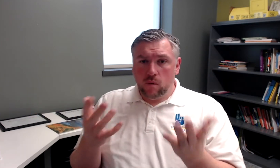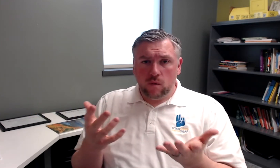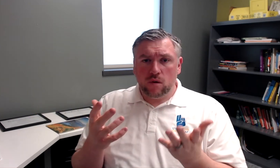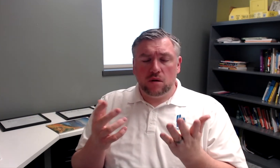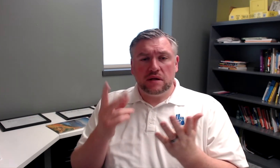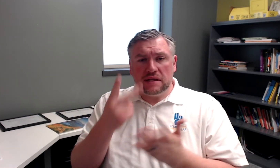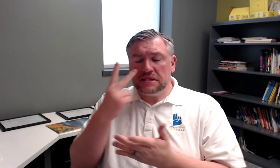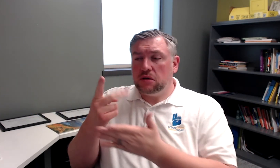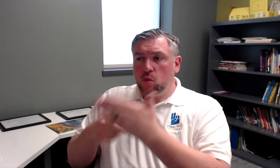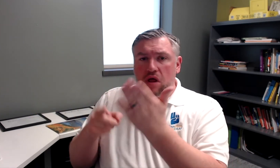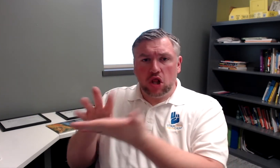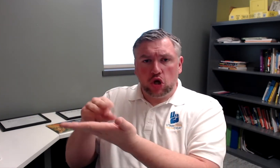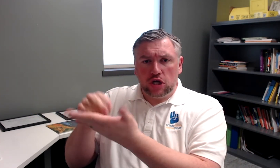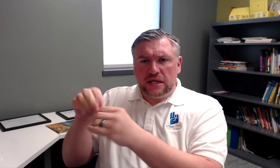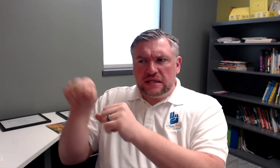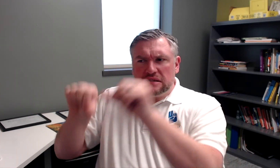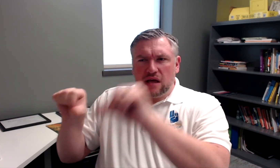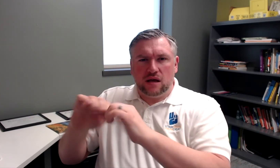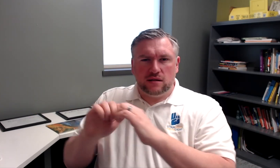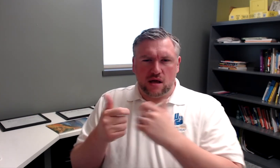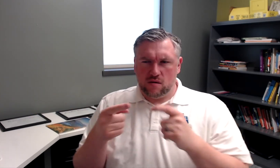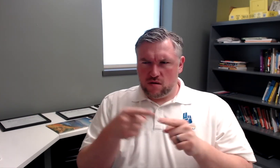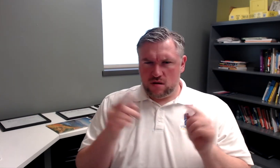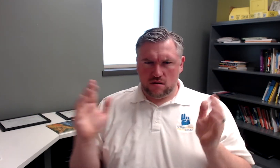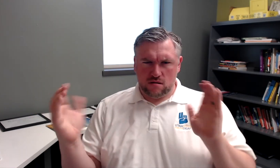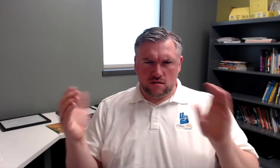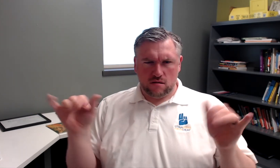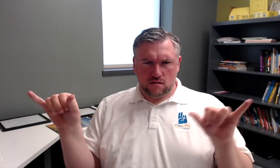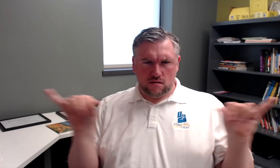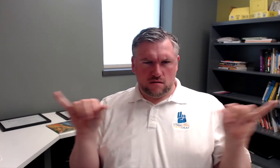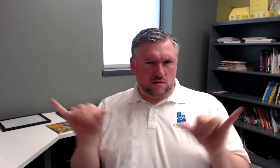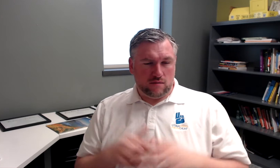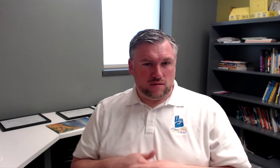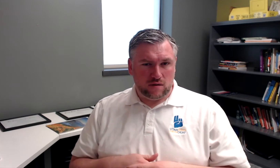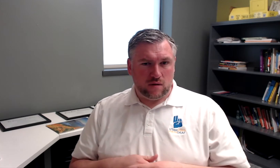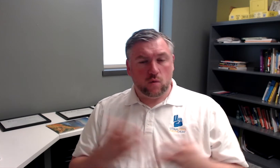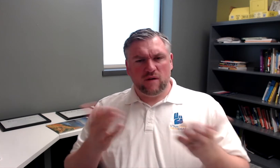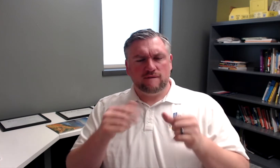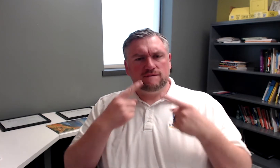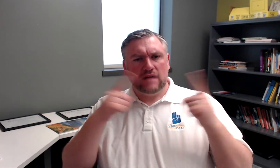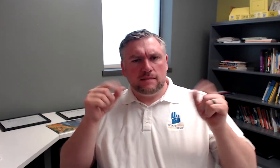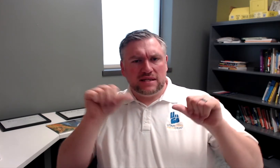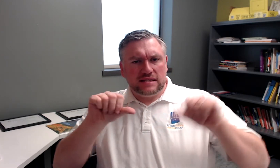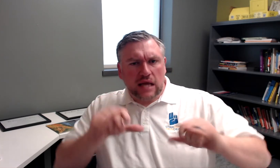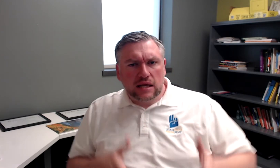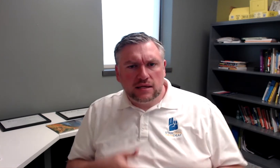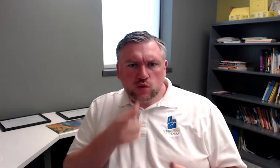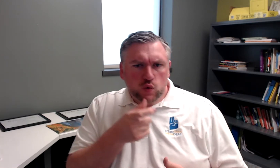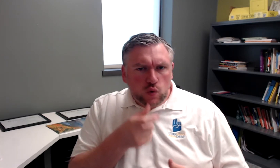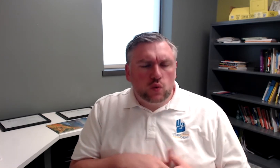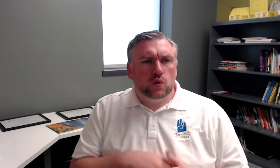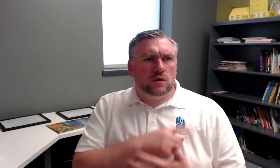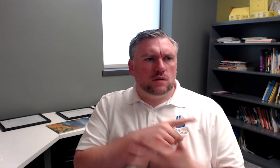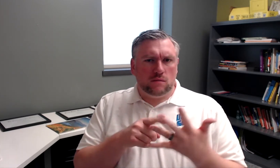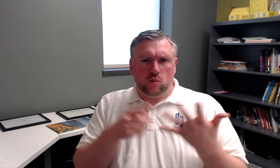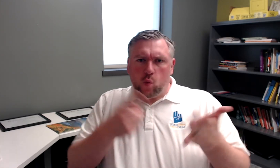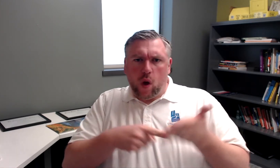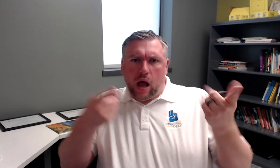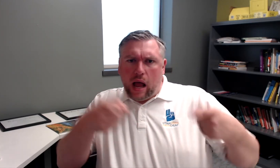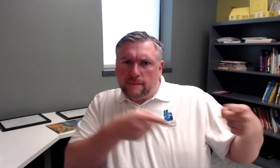things together. See what they're learning in science and make comparisons as to what you're talking about in history. Who are the famous